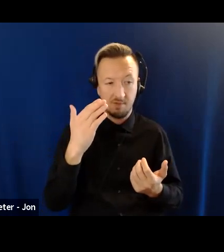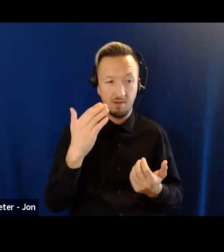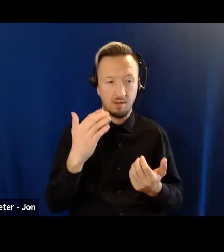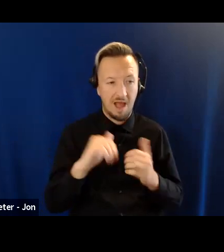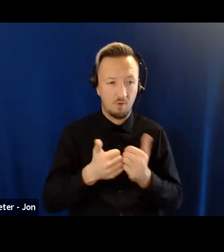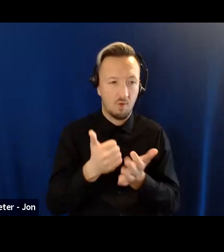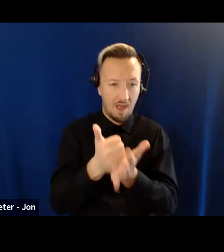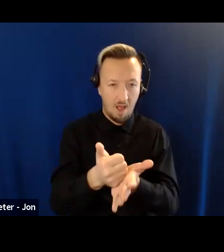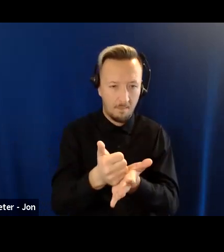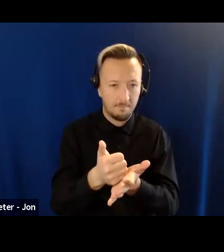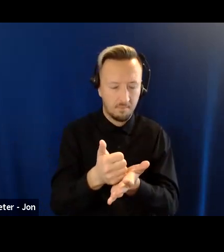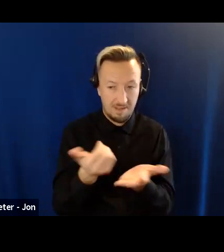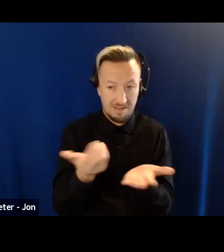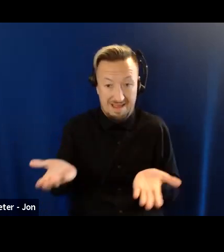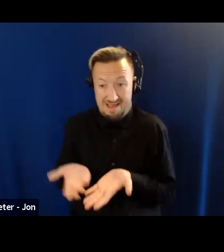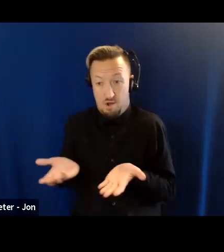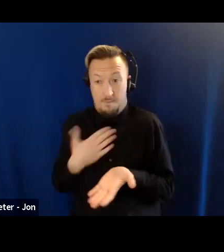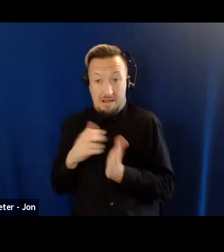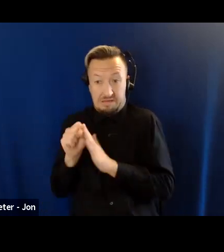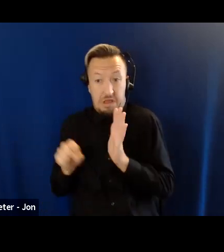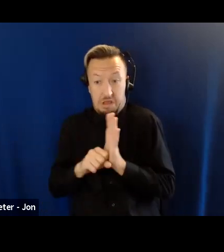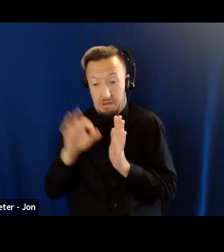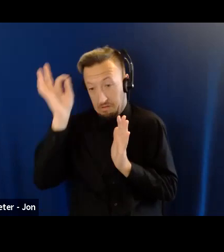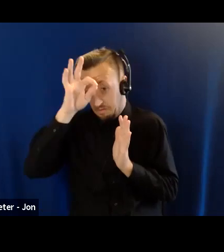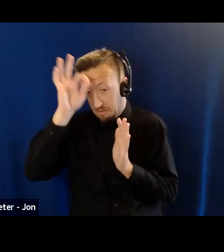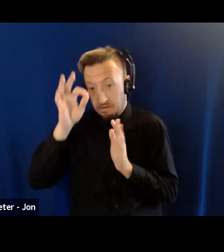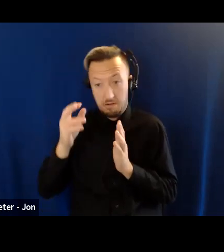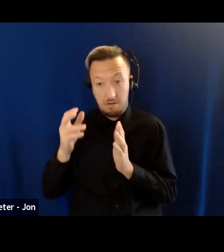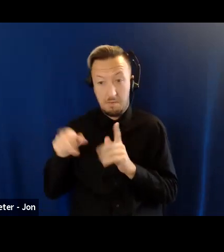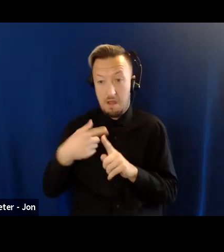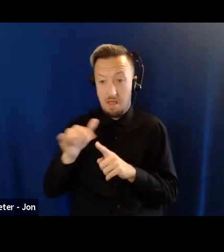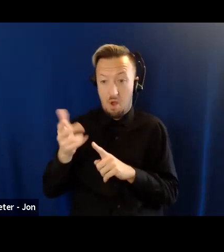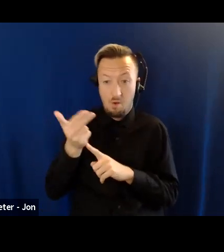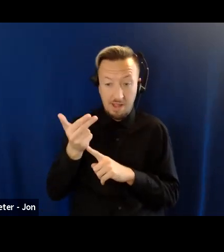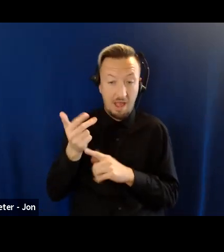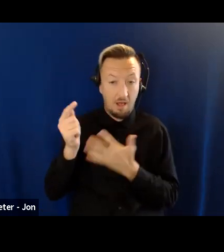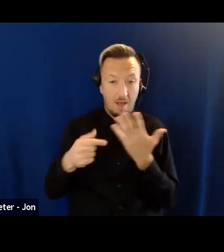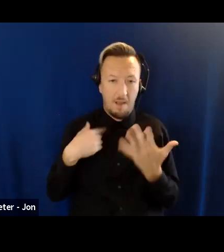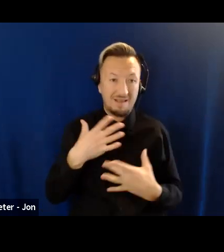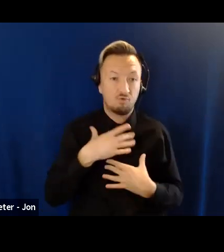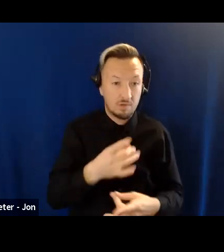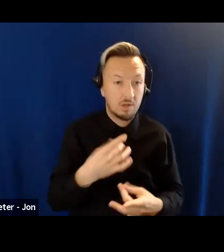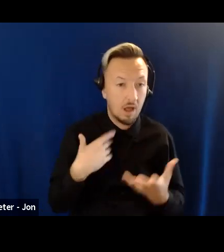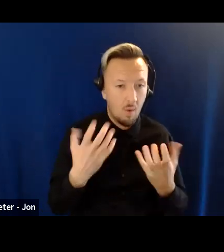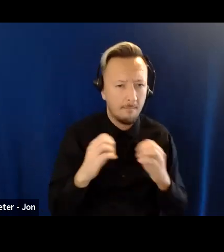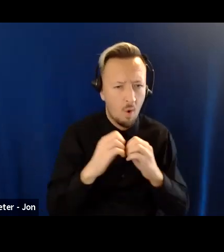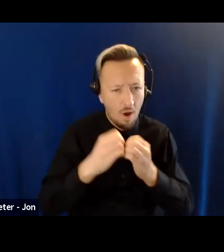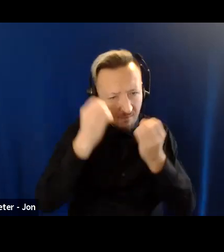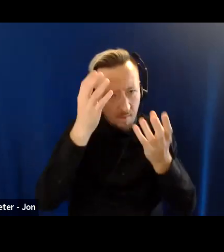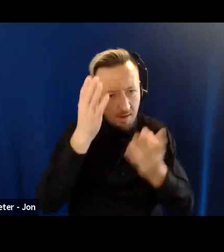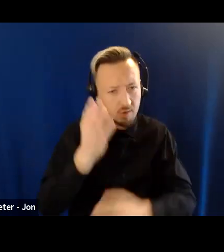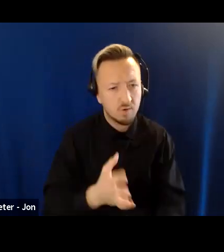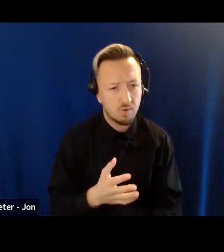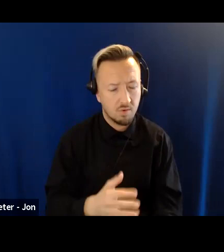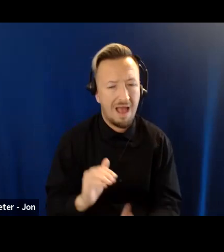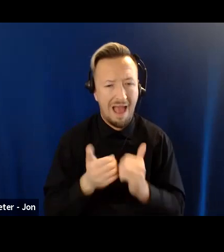not sure what they're doing here as far as the hotels, but I'm interested, and I would like to contribute in